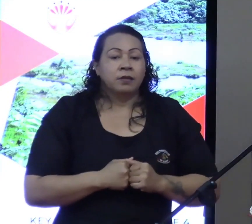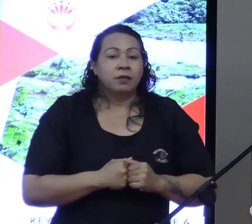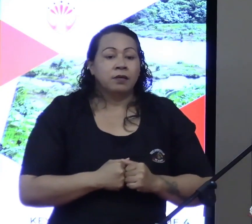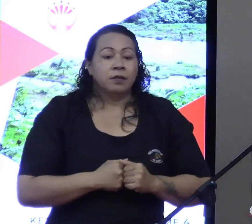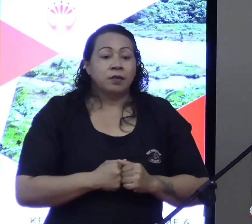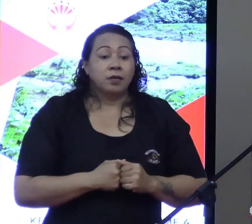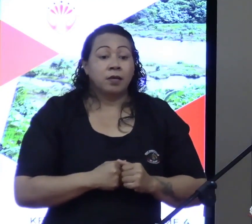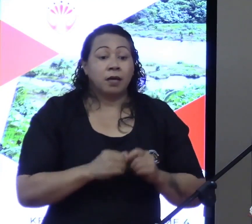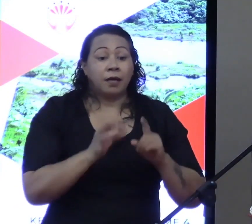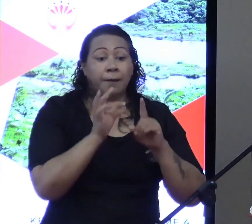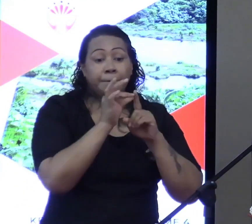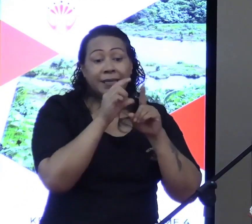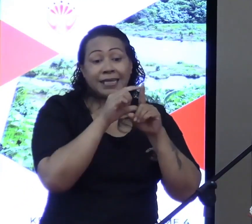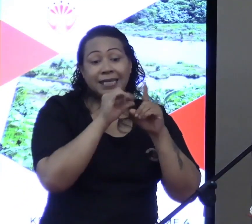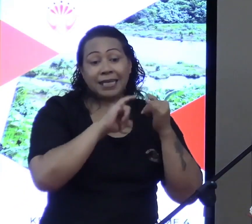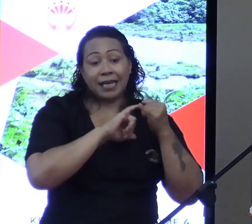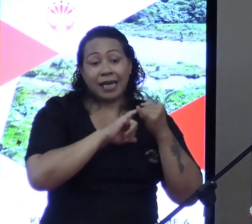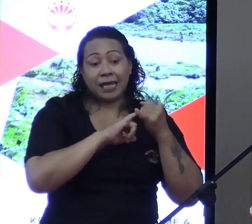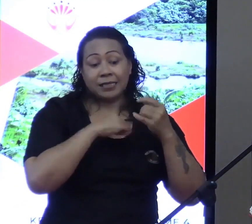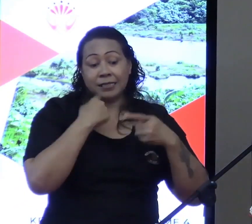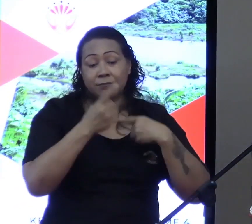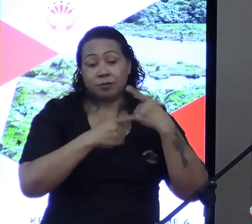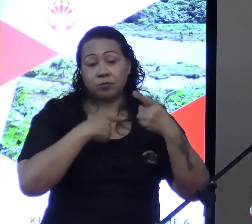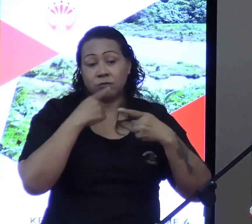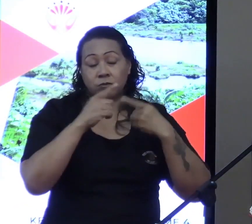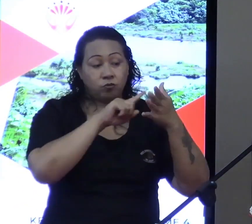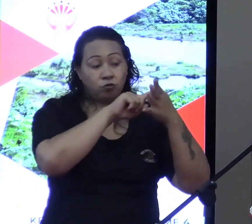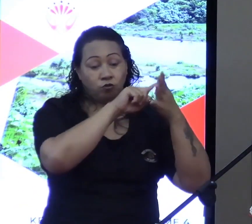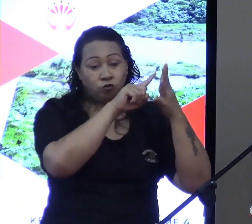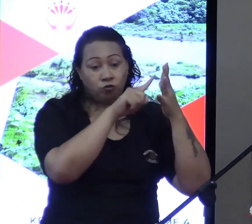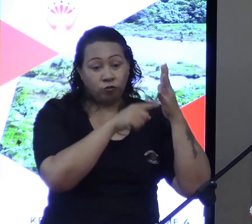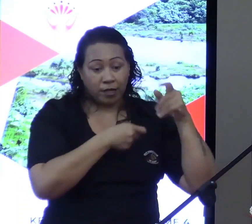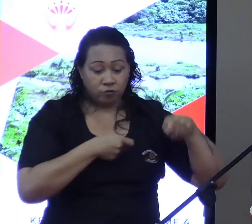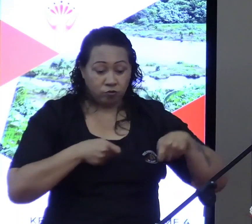The PDS describes 5 key strategic outcomes: